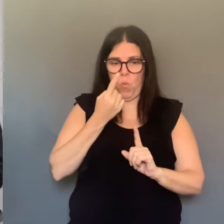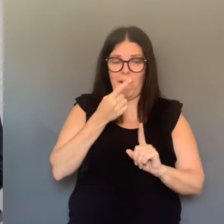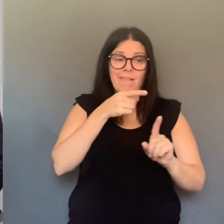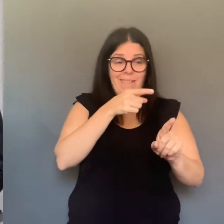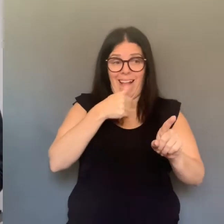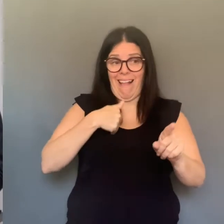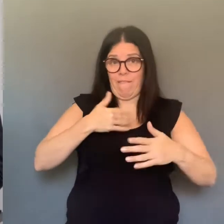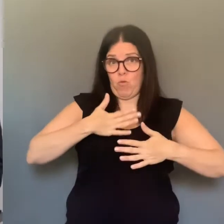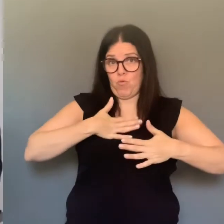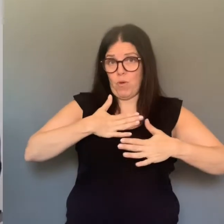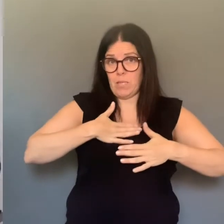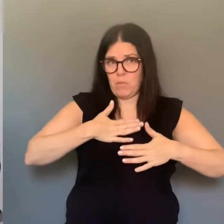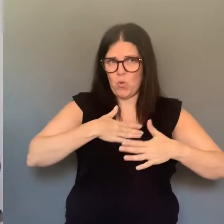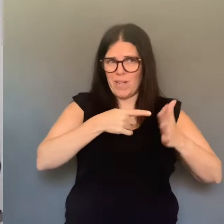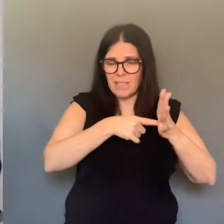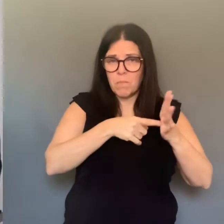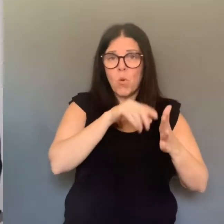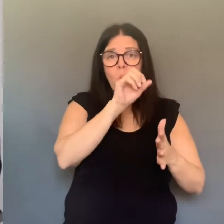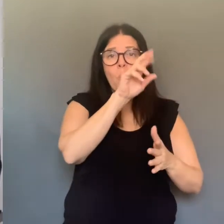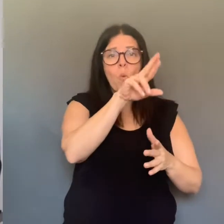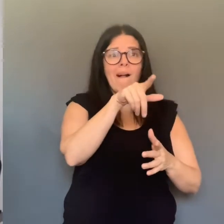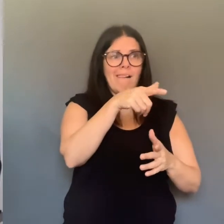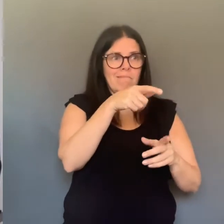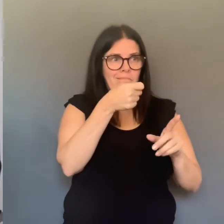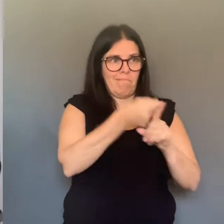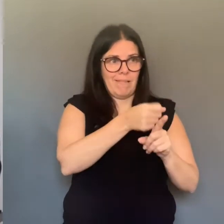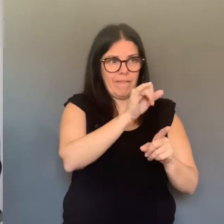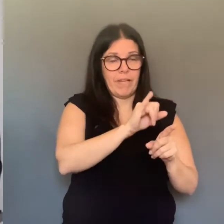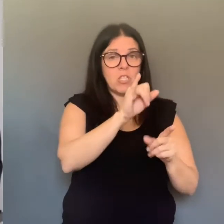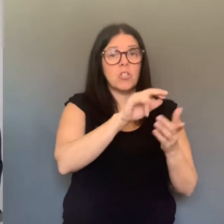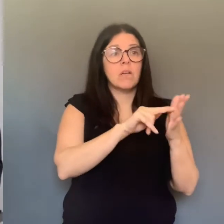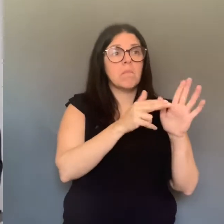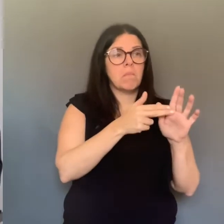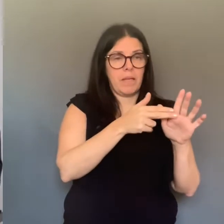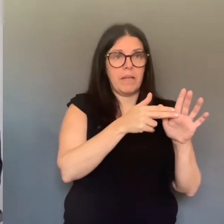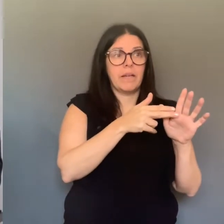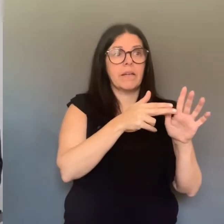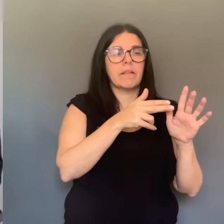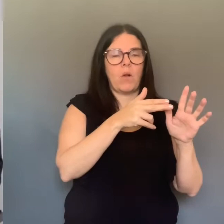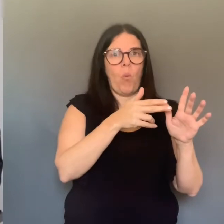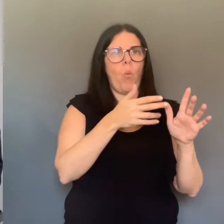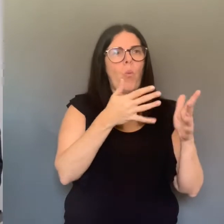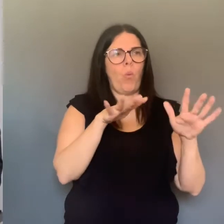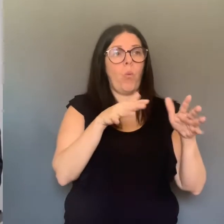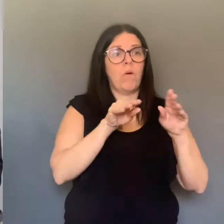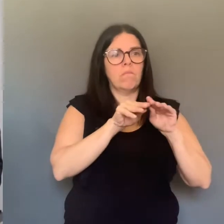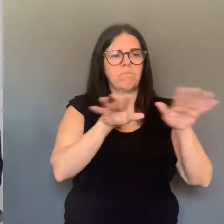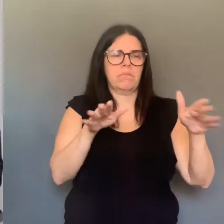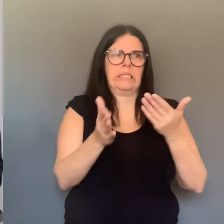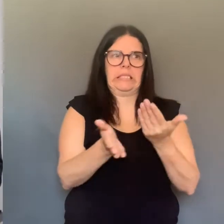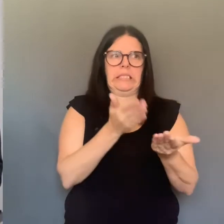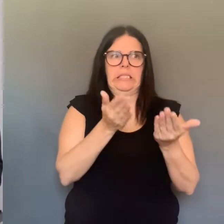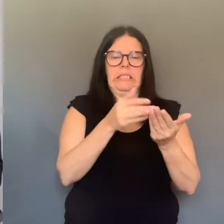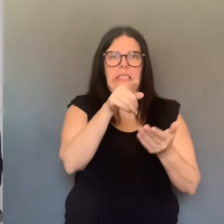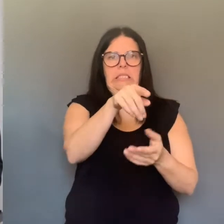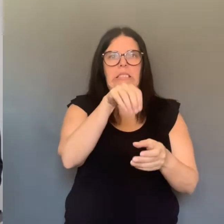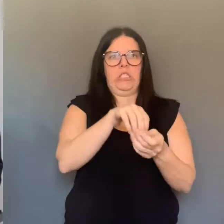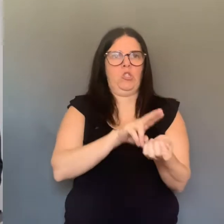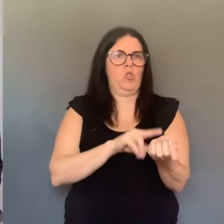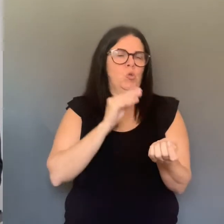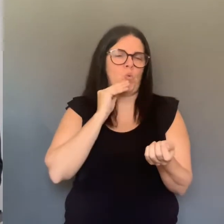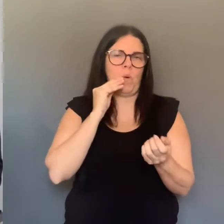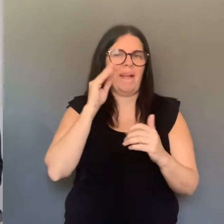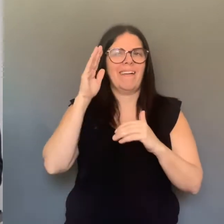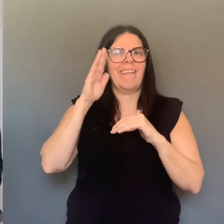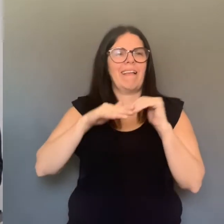infection, the likelihood of others contracting it is much higher than in the community. So right now, we are treating it as